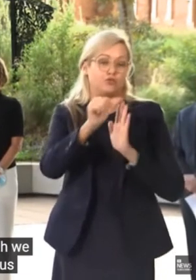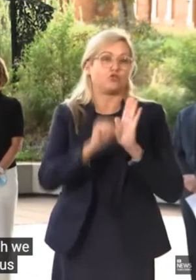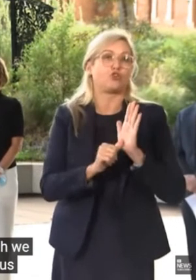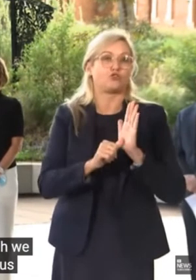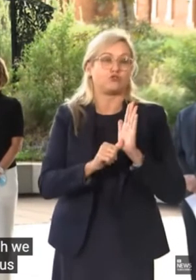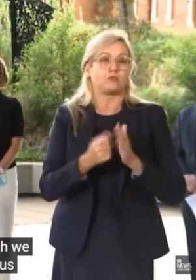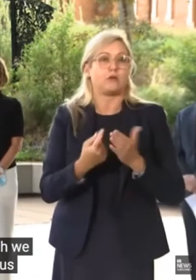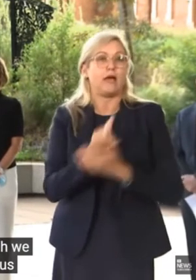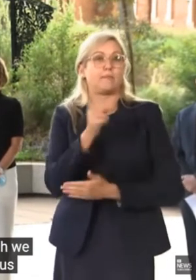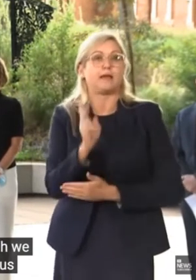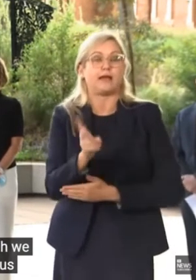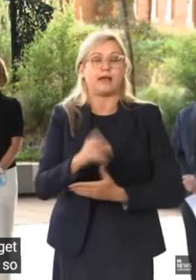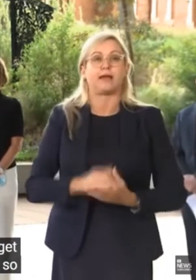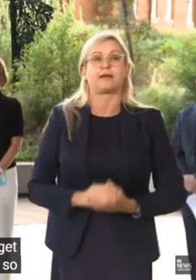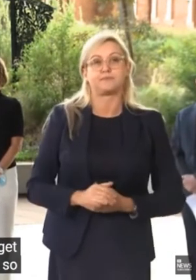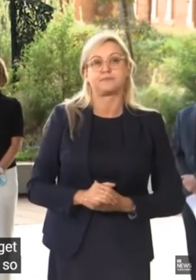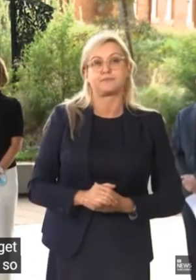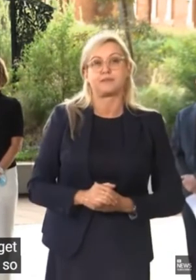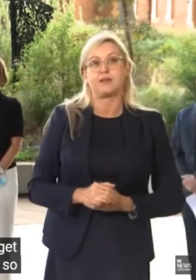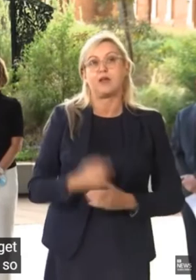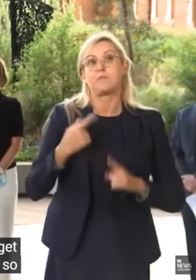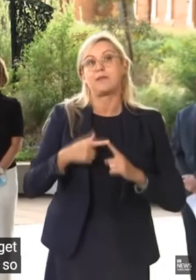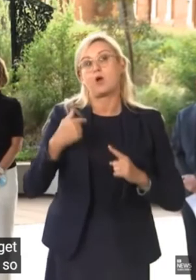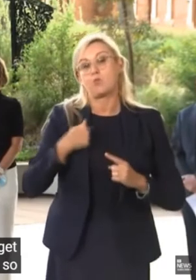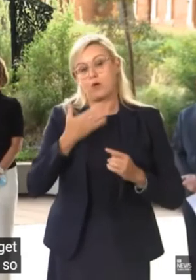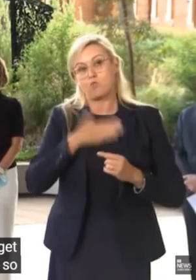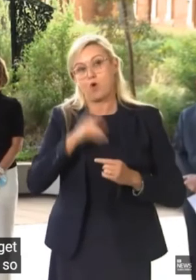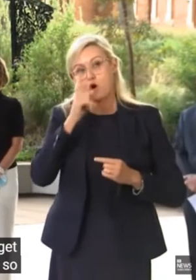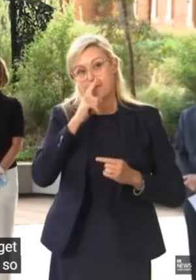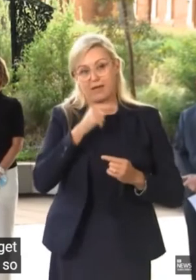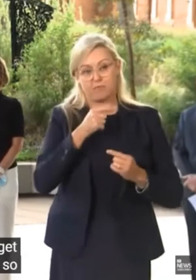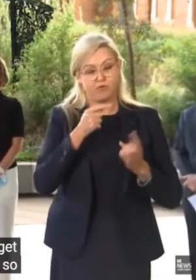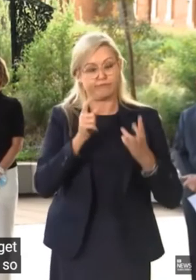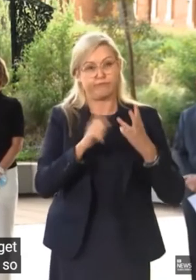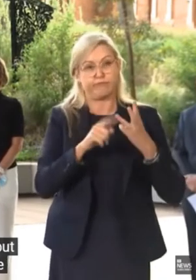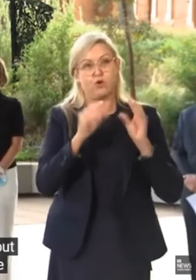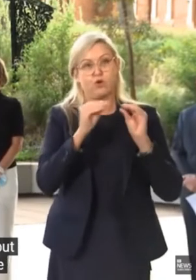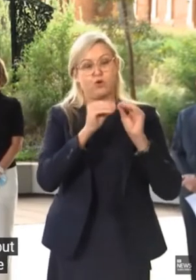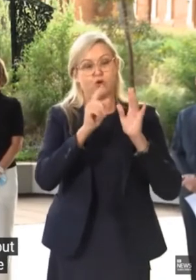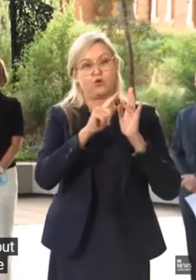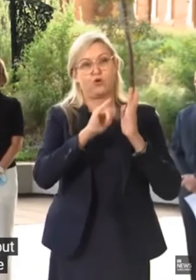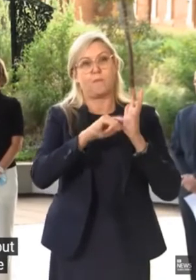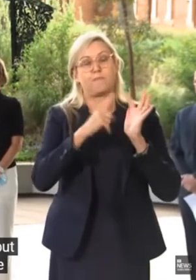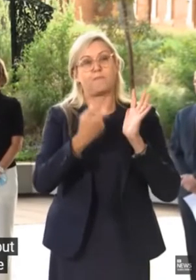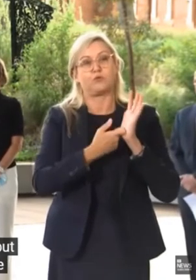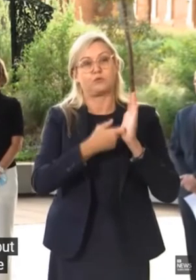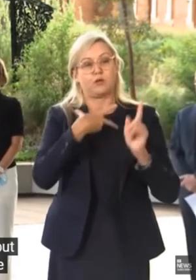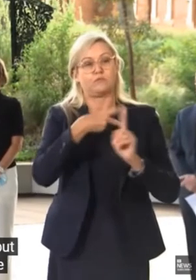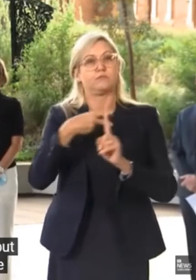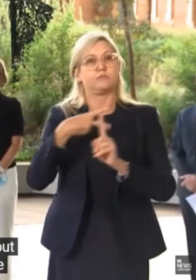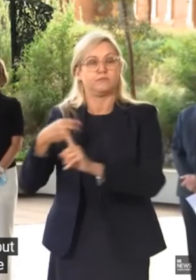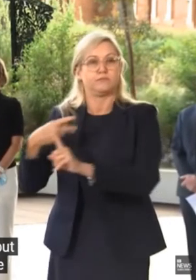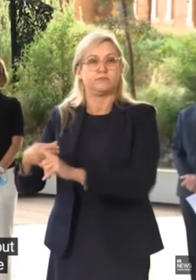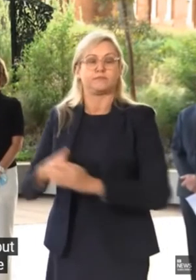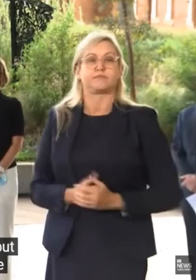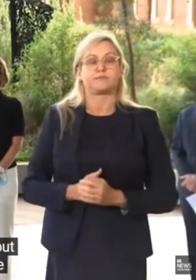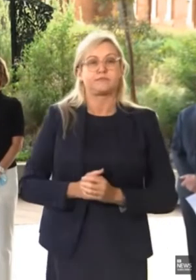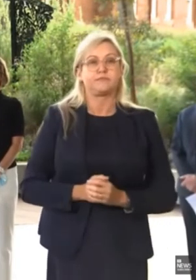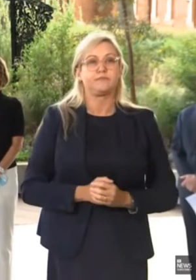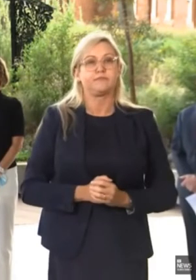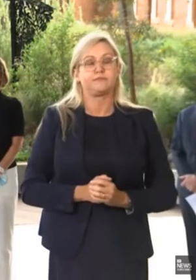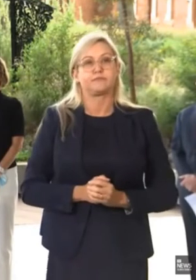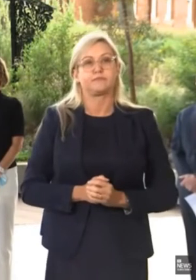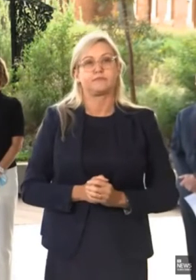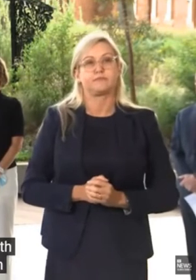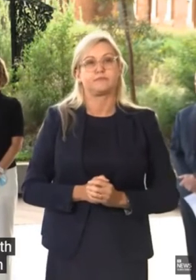to get our booster program moving. So the restrictions that we have put in place last year, we will be rolling